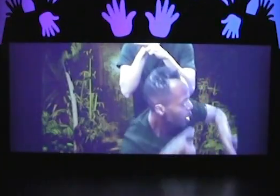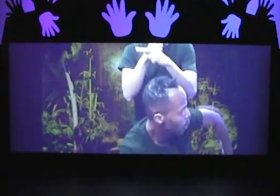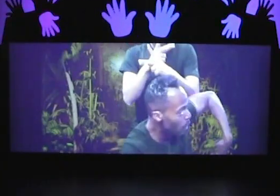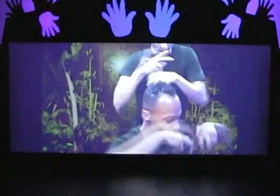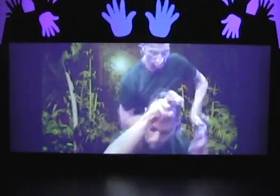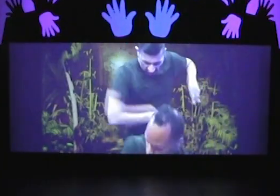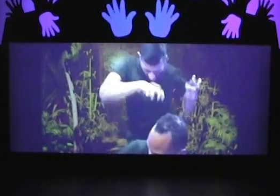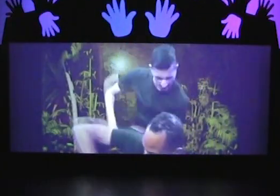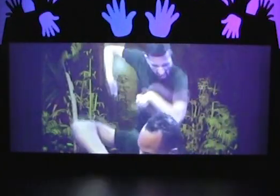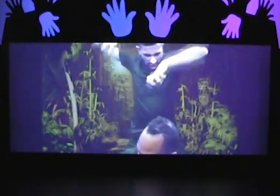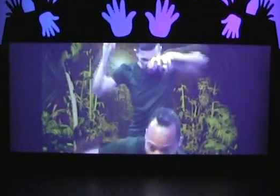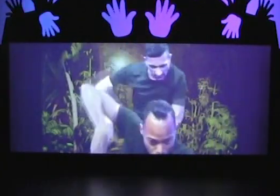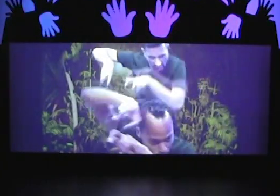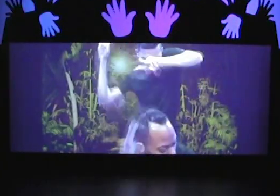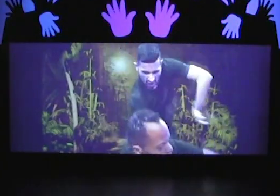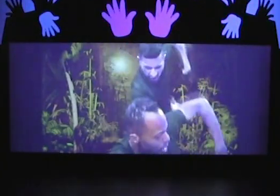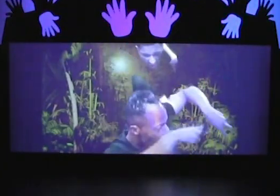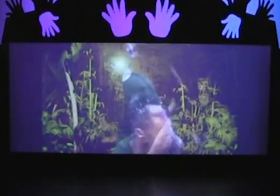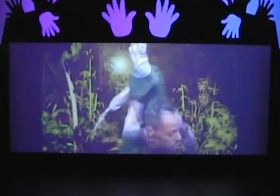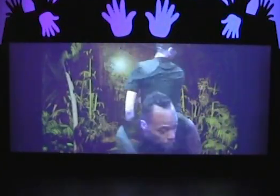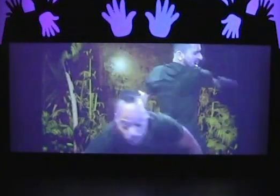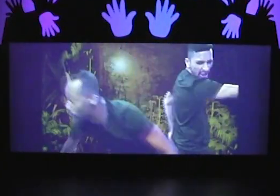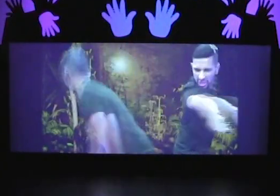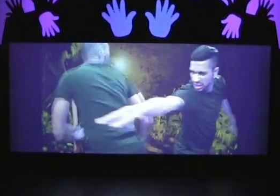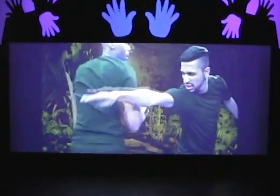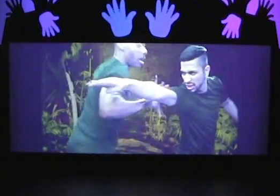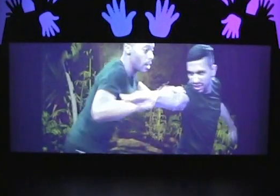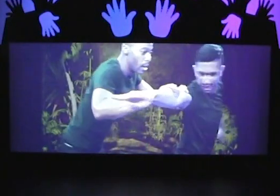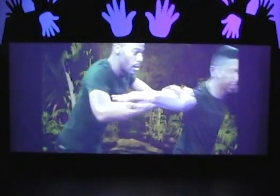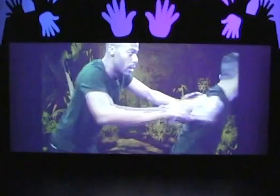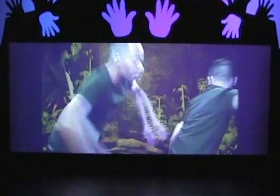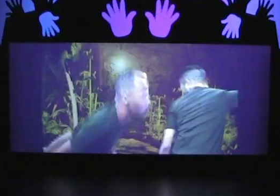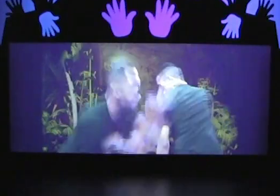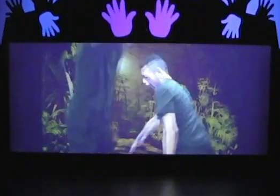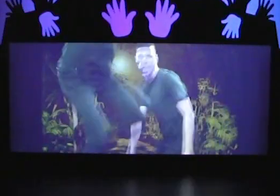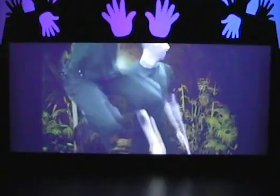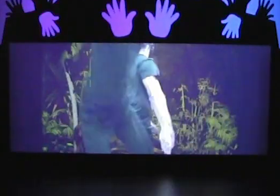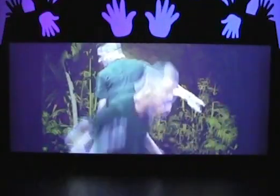2, and through, the vorpal blade went snicker snack.